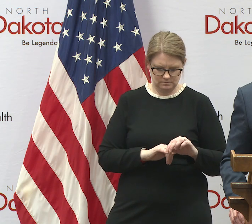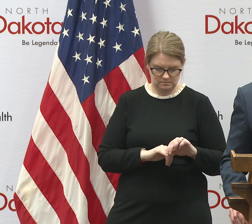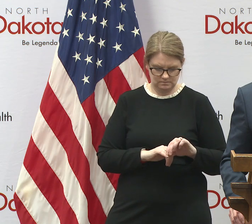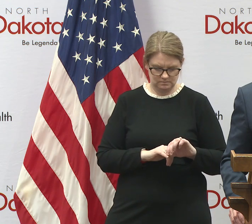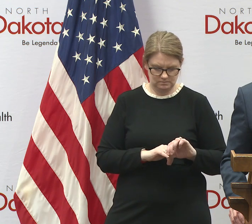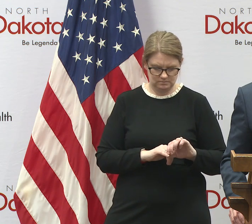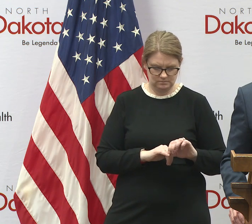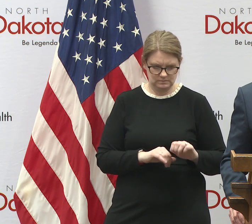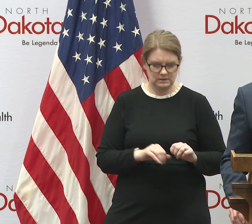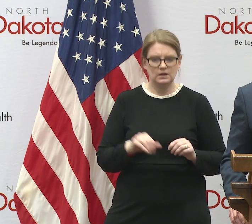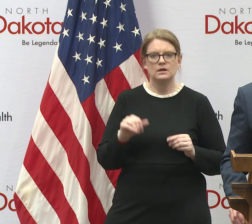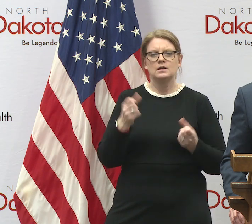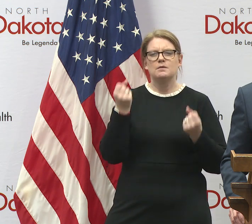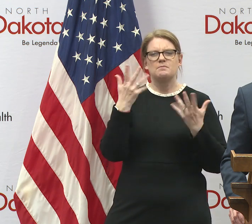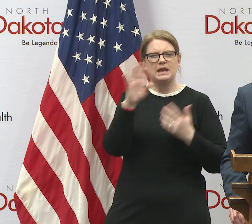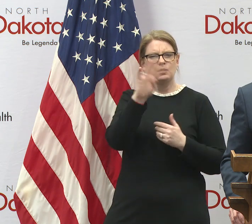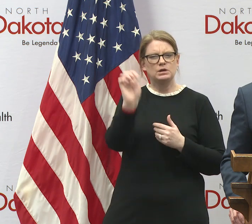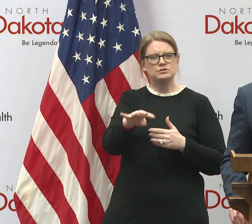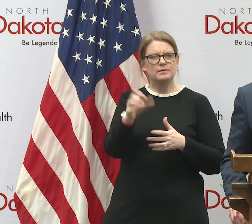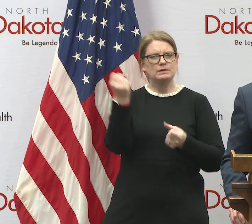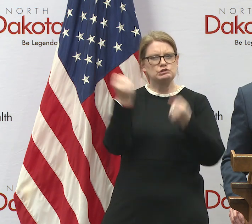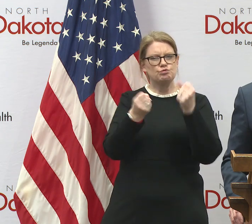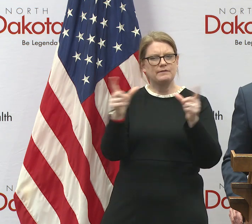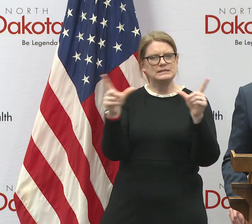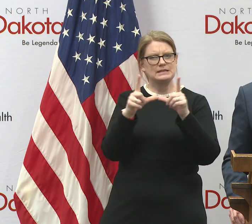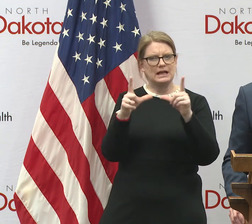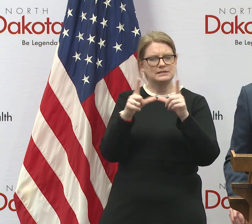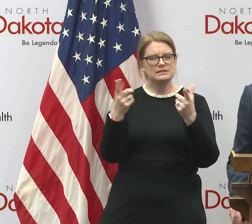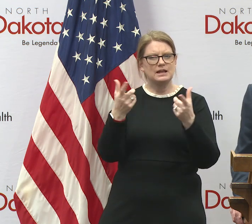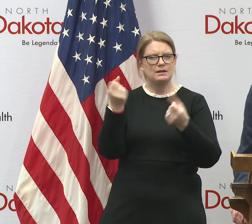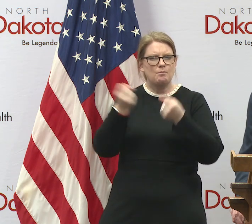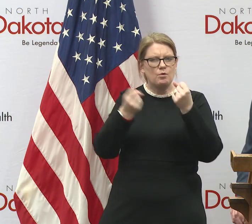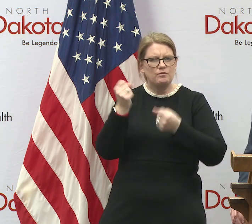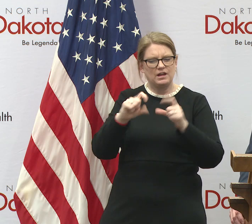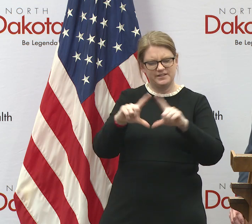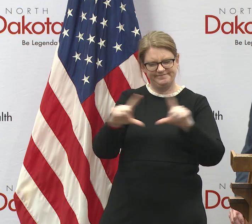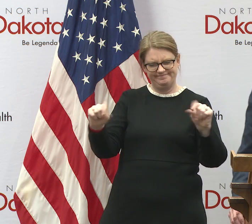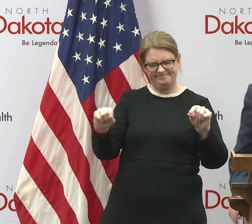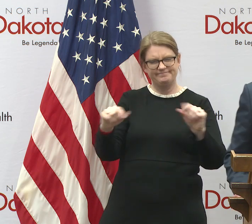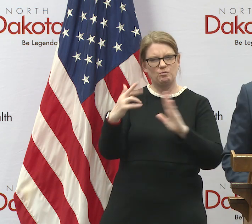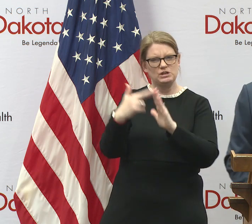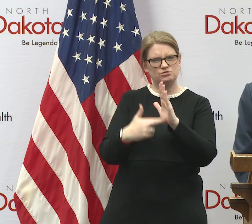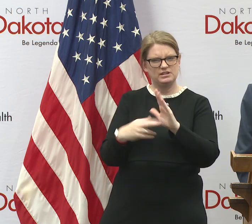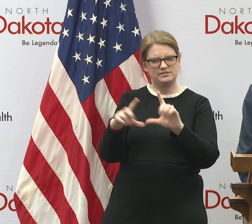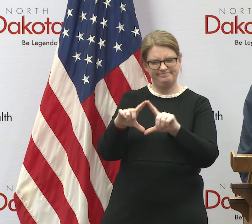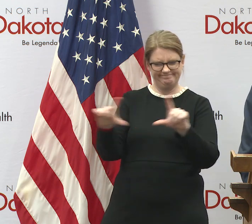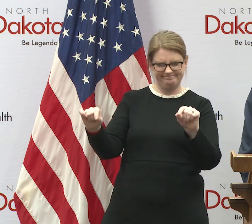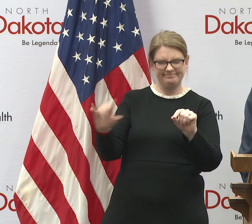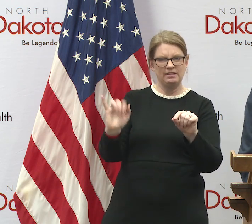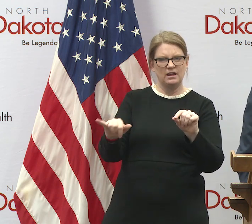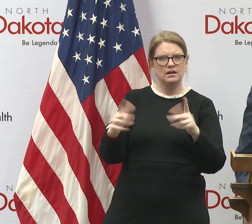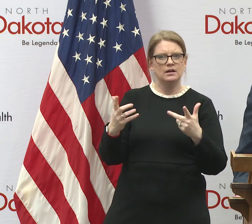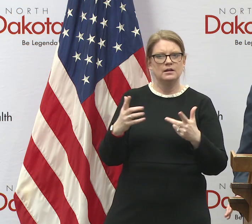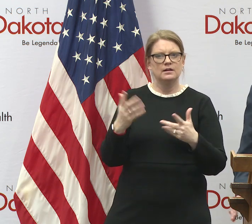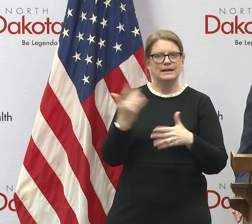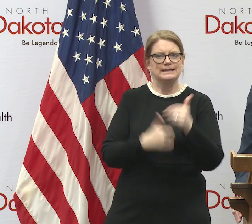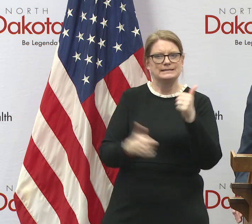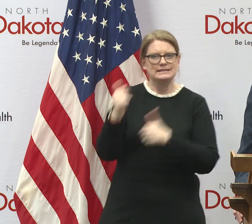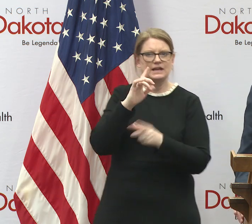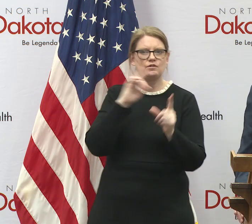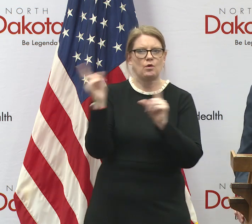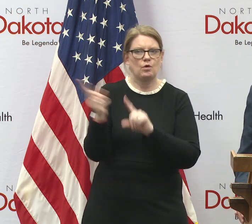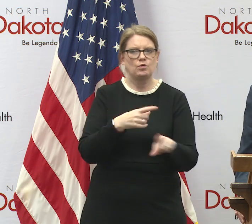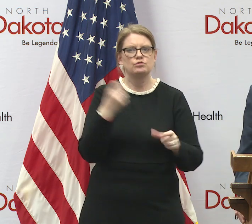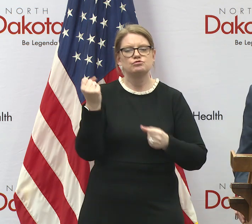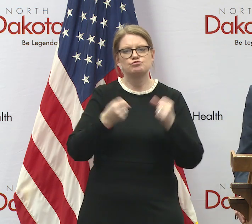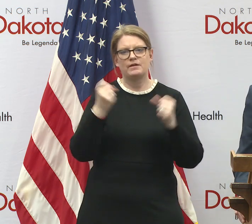questions about driver's license and motor vehicle registration. As we announced yesterday, through yesterday's executive order, all driver's license and motor